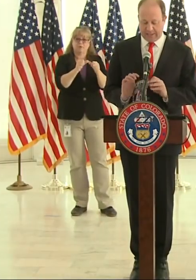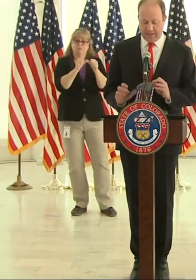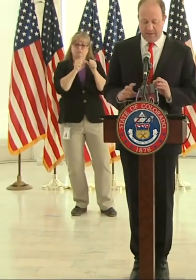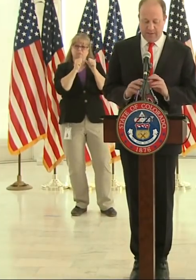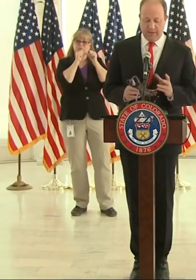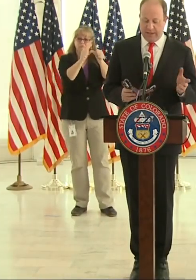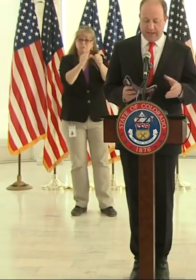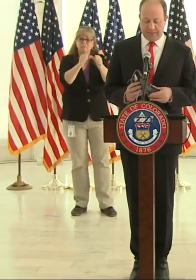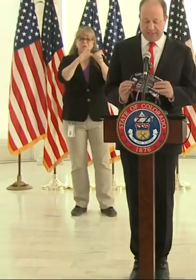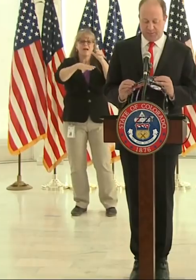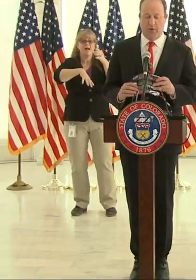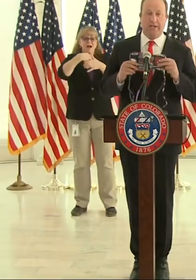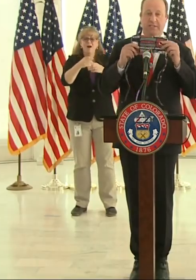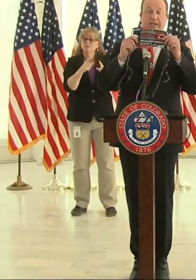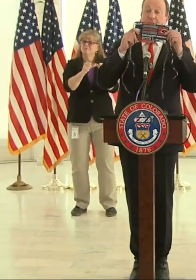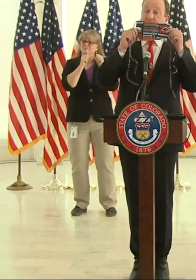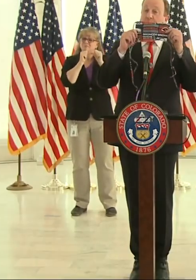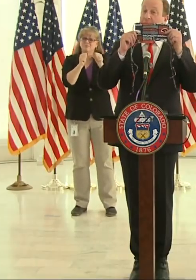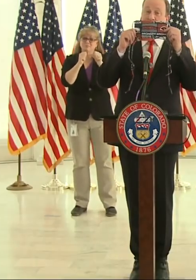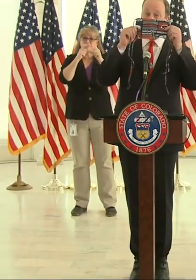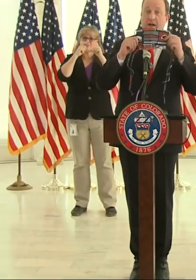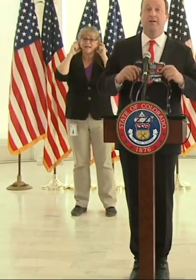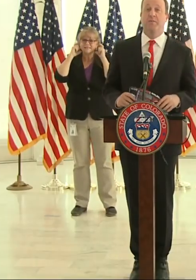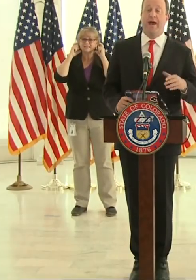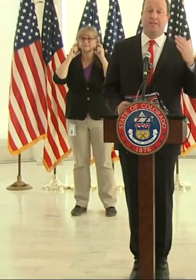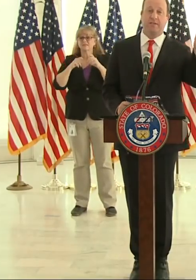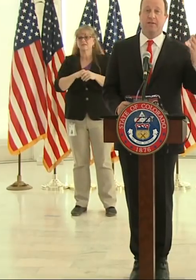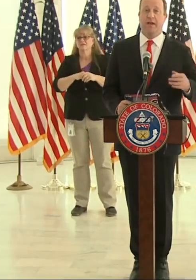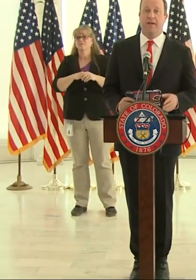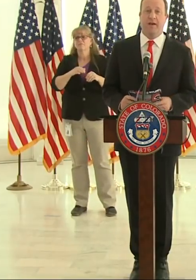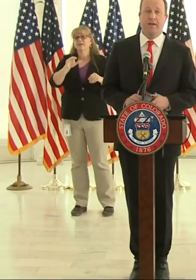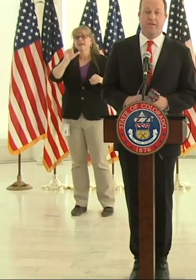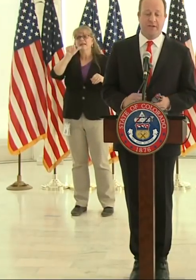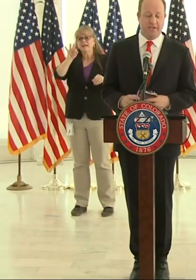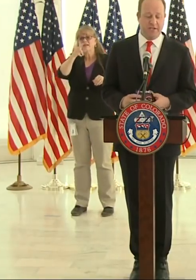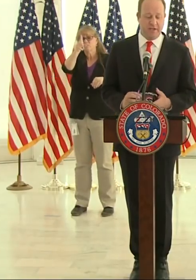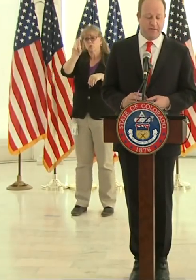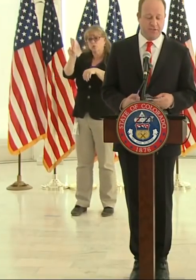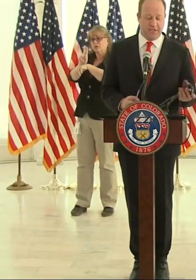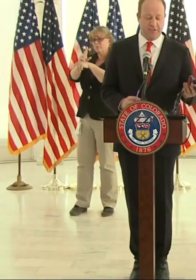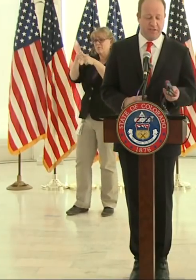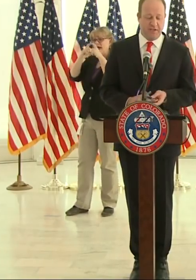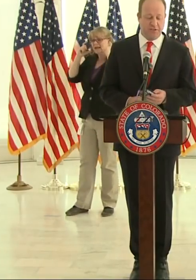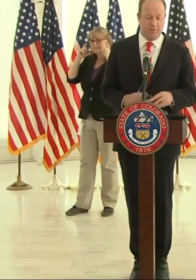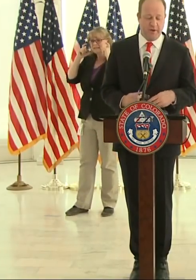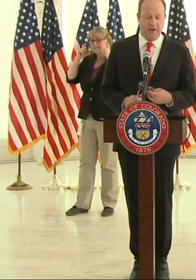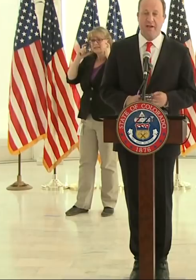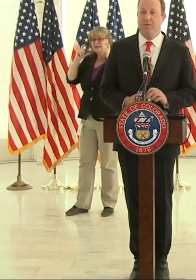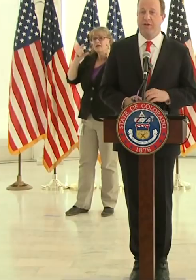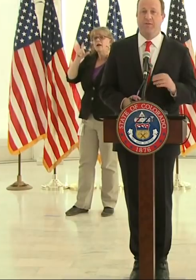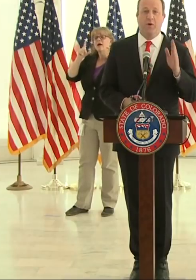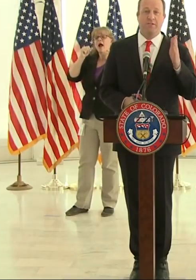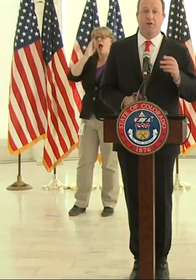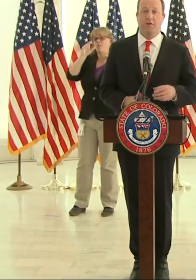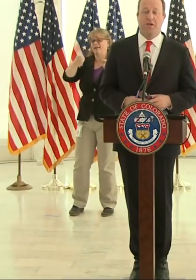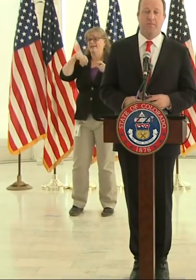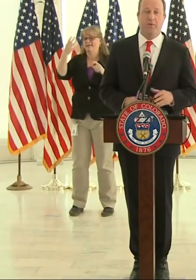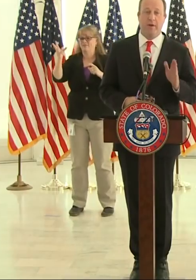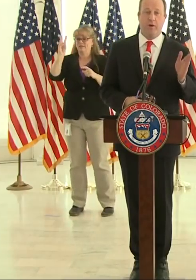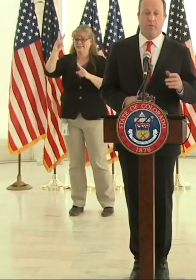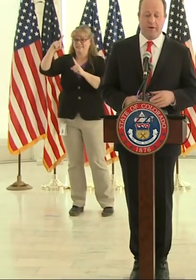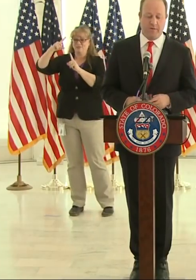wear a mask, you get 6 points. You get the extra point for the Broncos mask. Like, after you get a touchdown for 6, you get the extra point. We'll give a